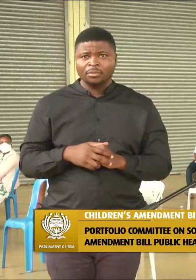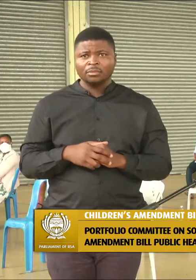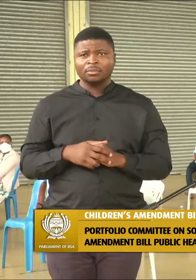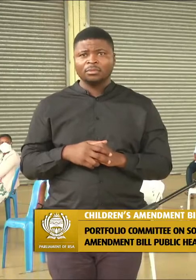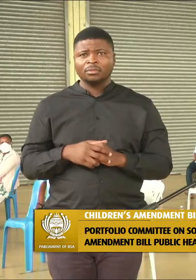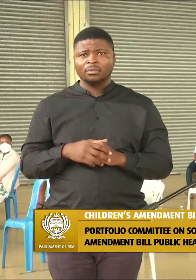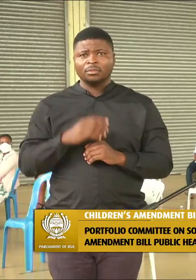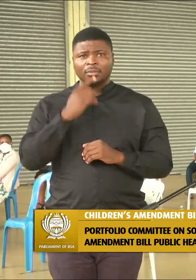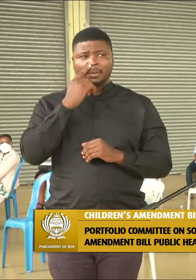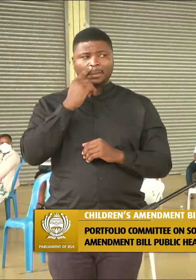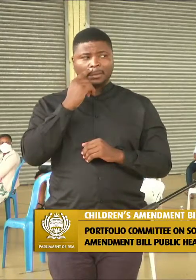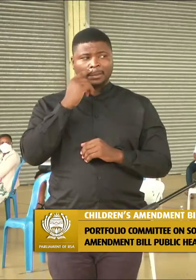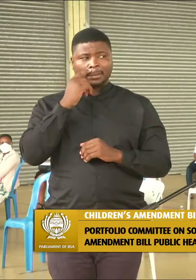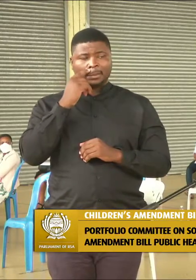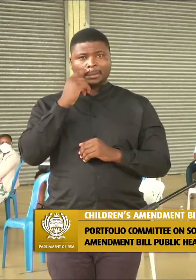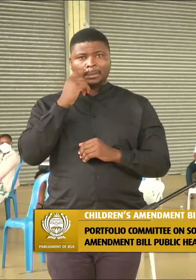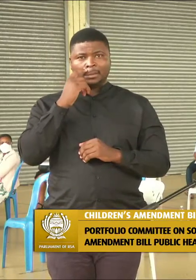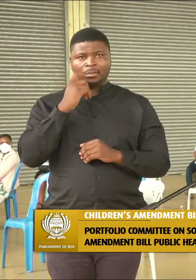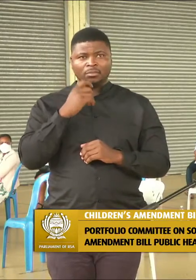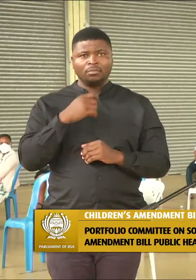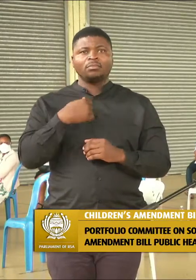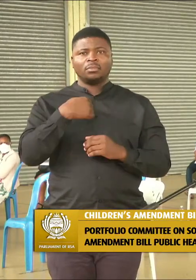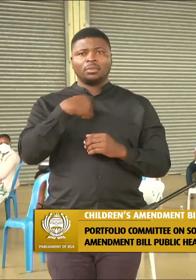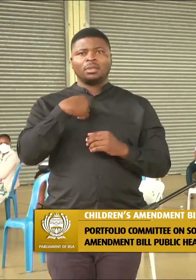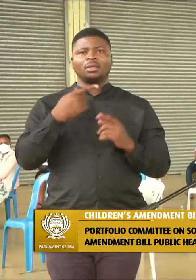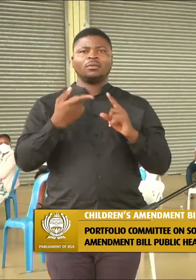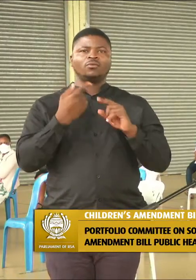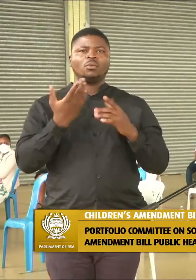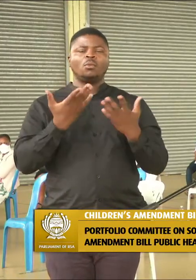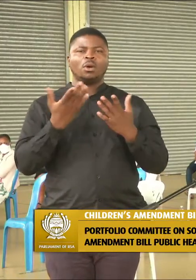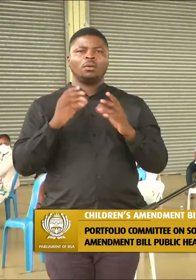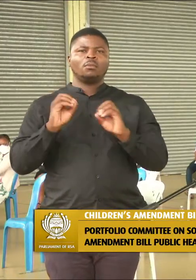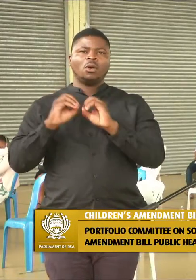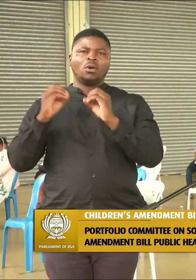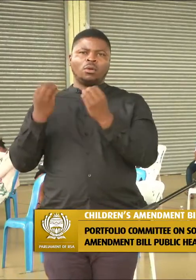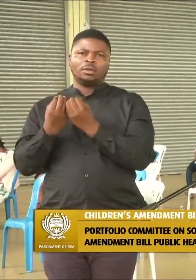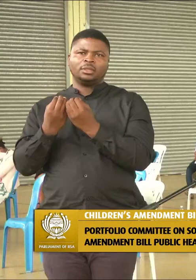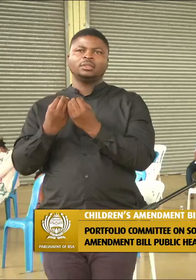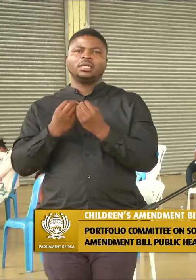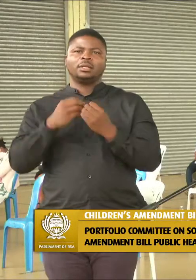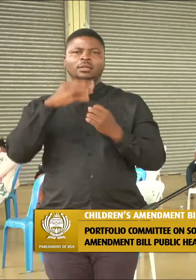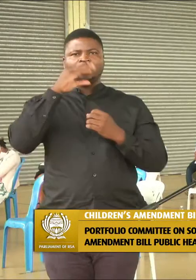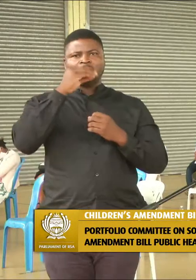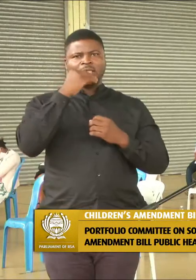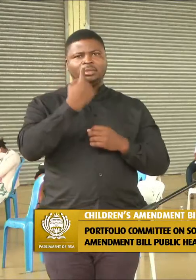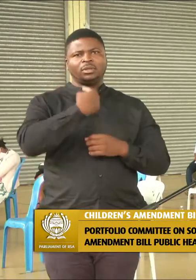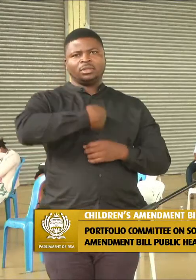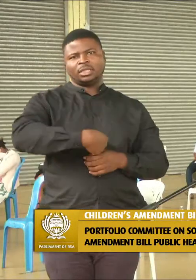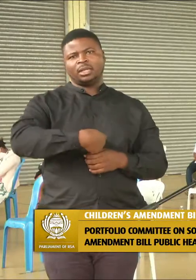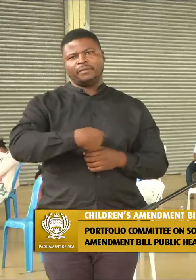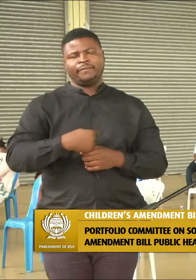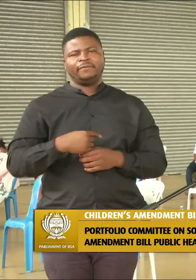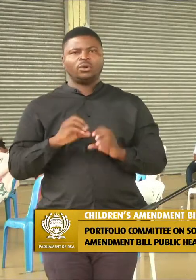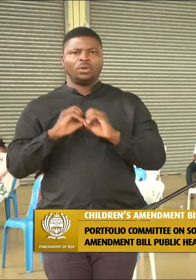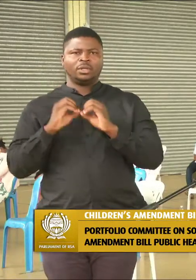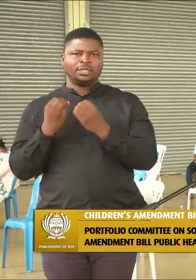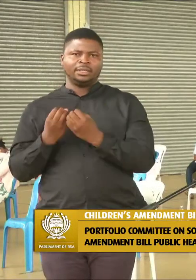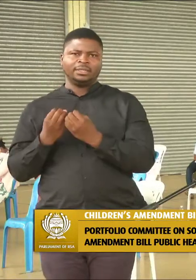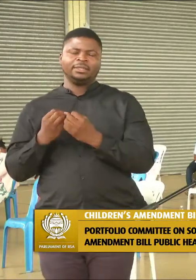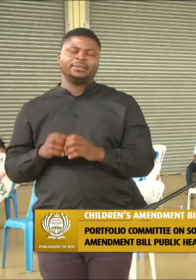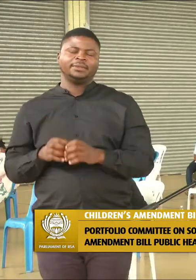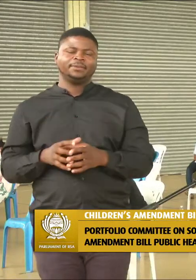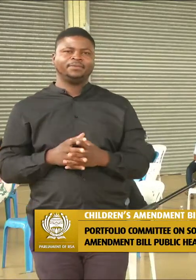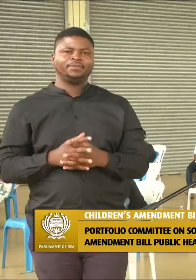today to speak on those who cannot speak for themselves, the Ngilapha little ones who namuhla are unable to. ngilapha namuhla